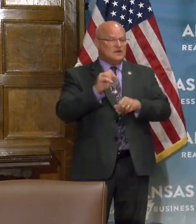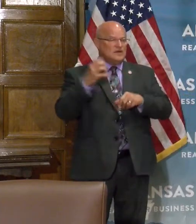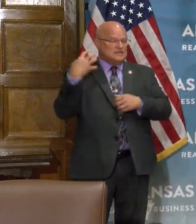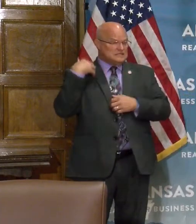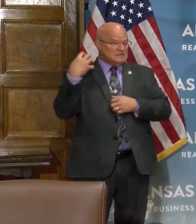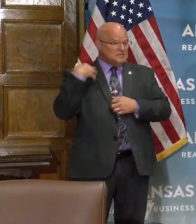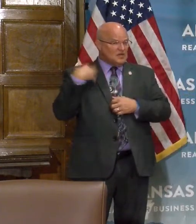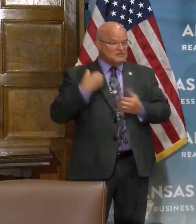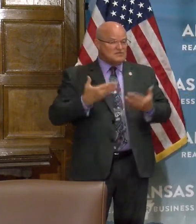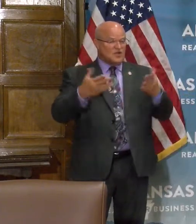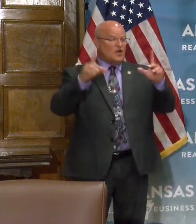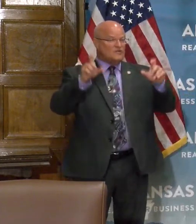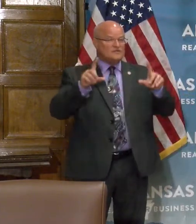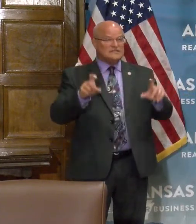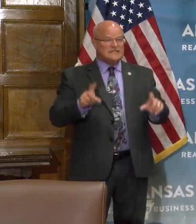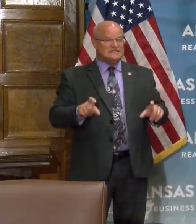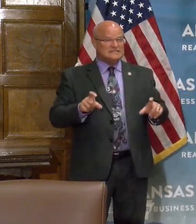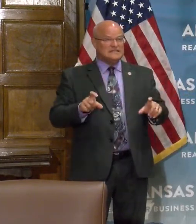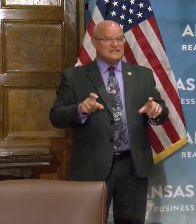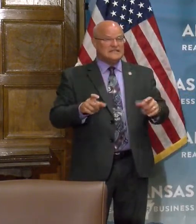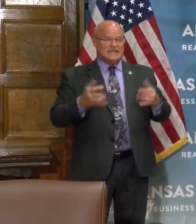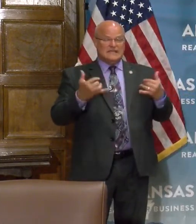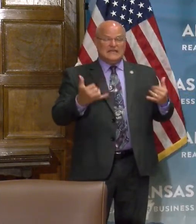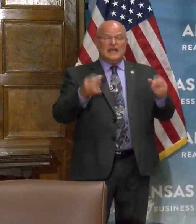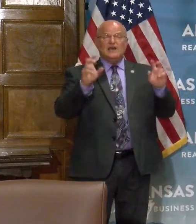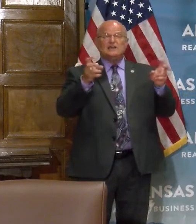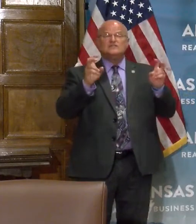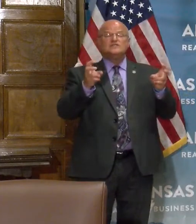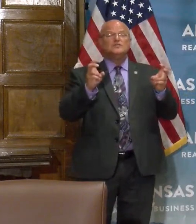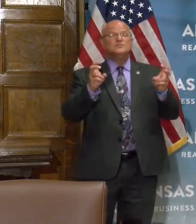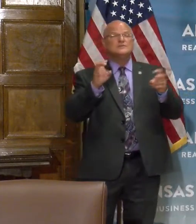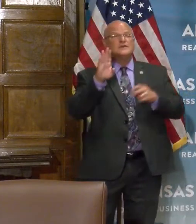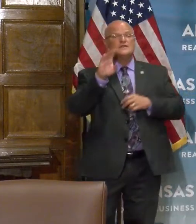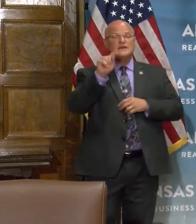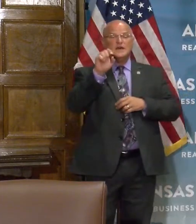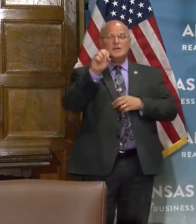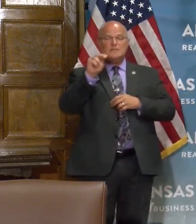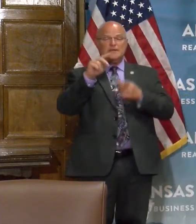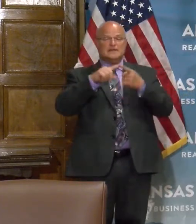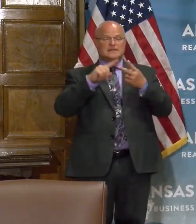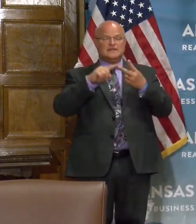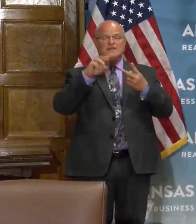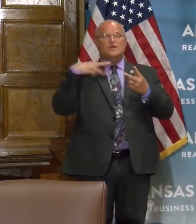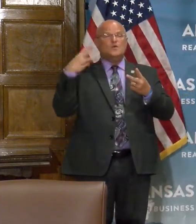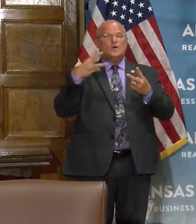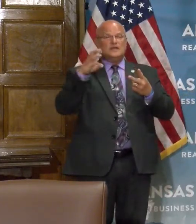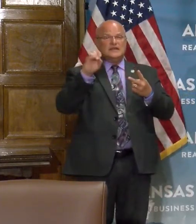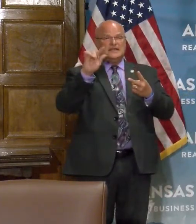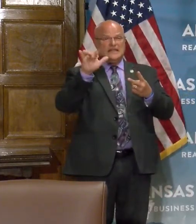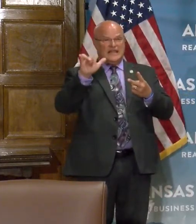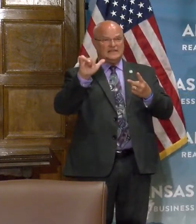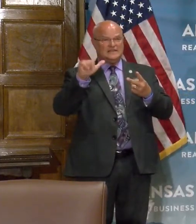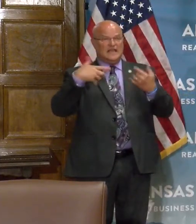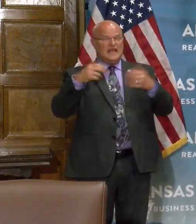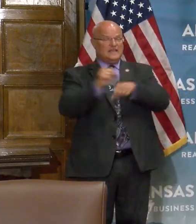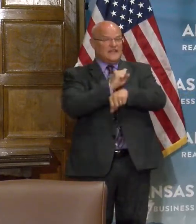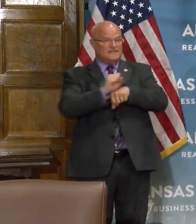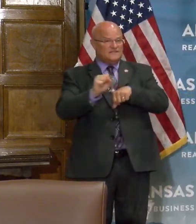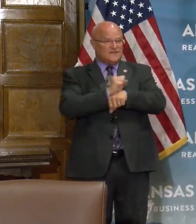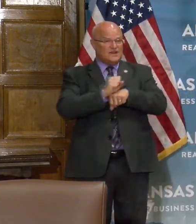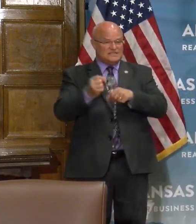employers to offer testing. Now, in terms of Benton and Washington County, if you really look at how they